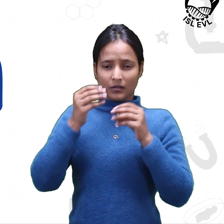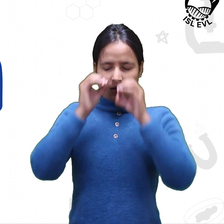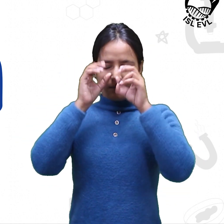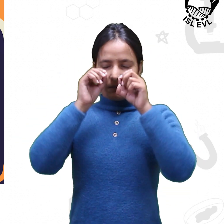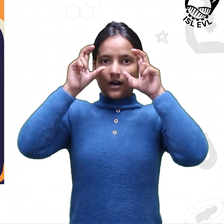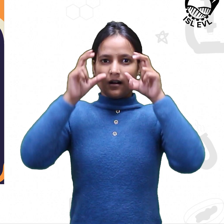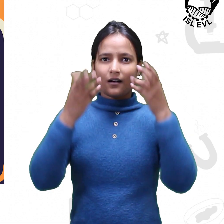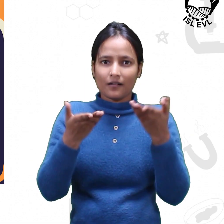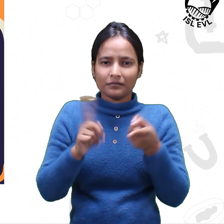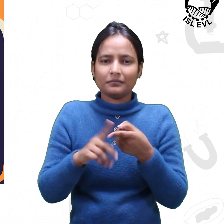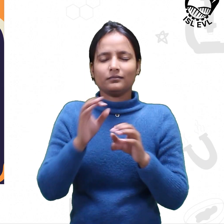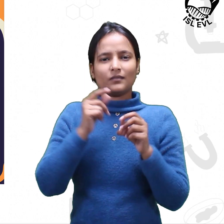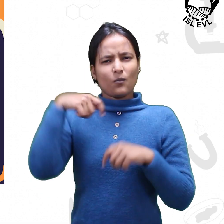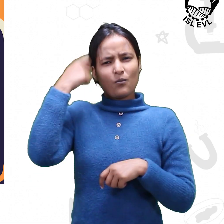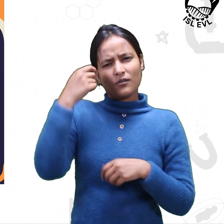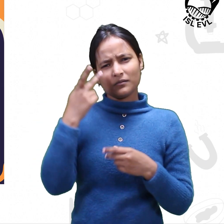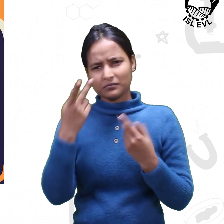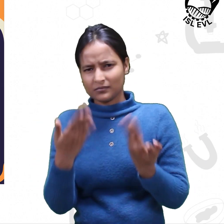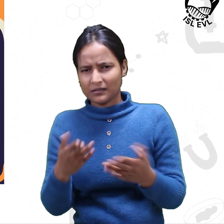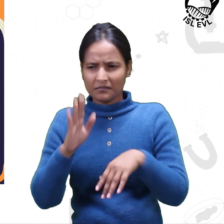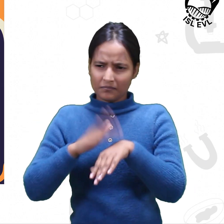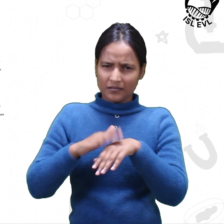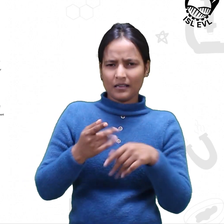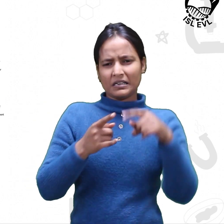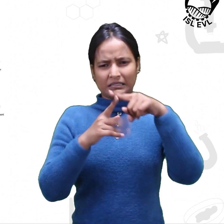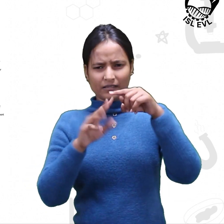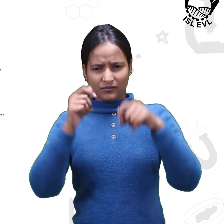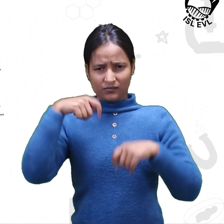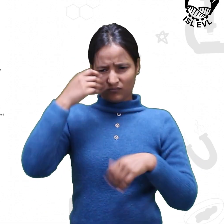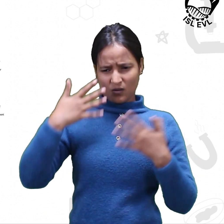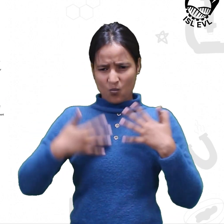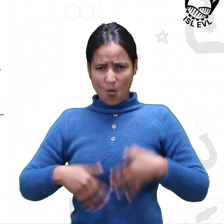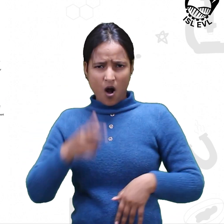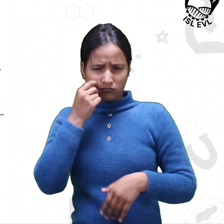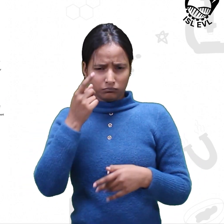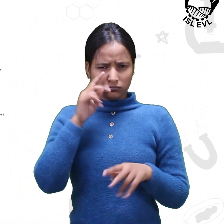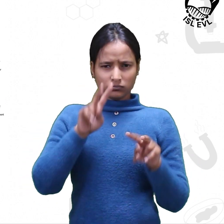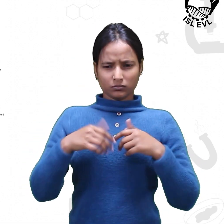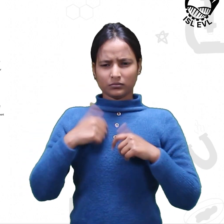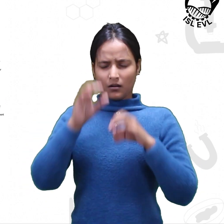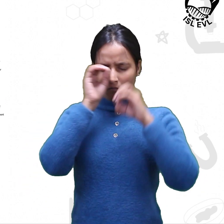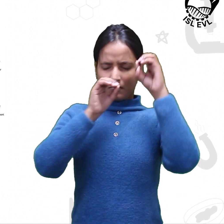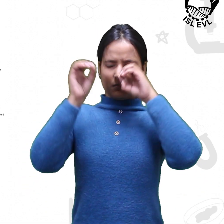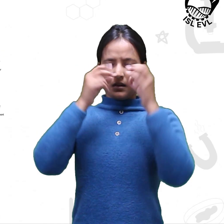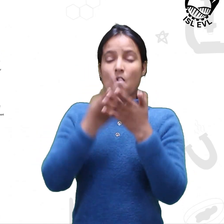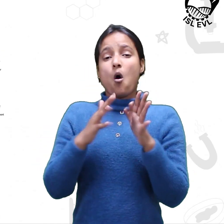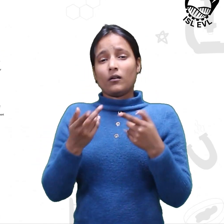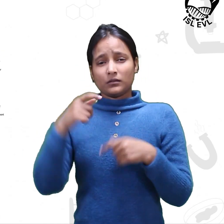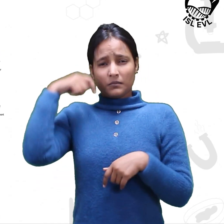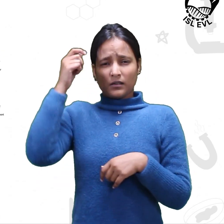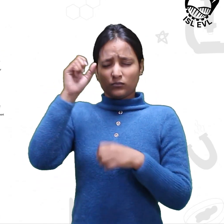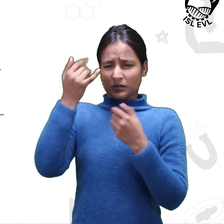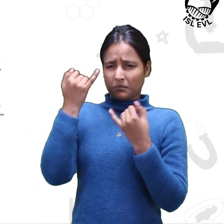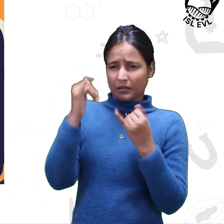up. You must have seen this in movies or TV shows. When the actor is having a bad dream, they are moving their eyes left